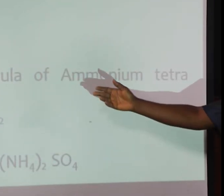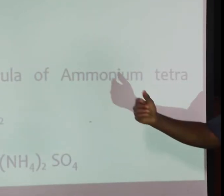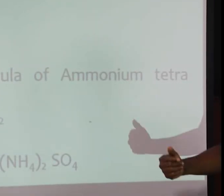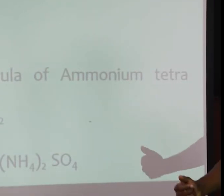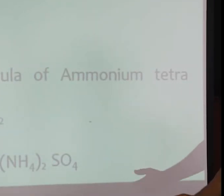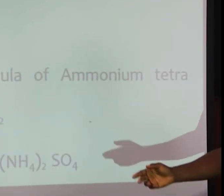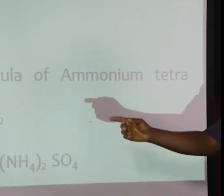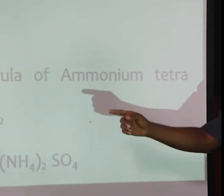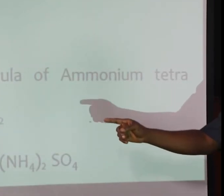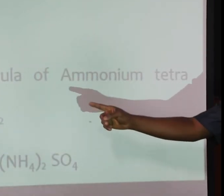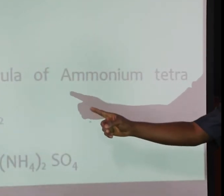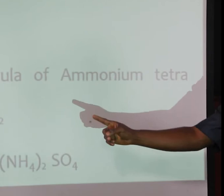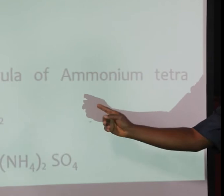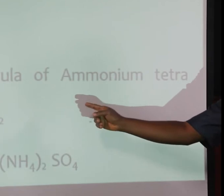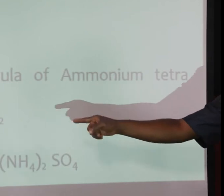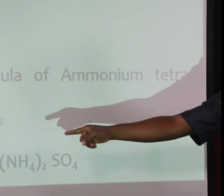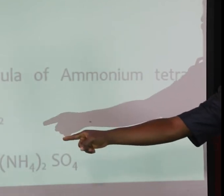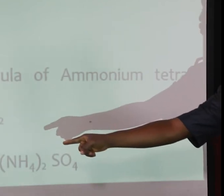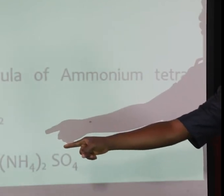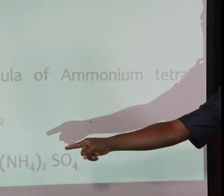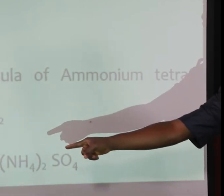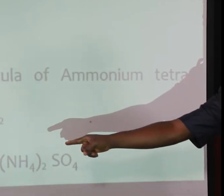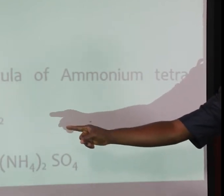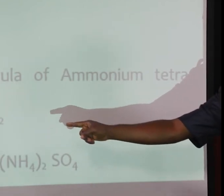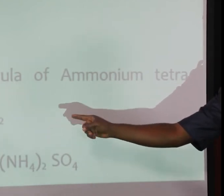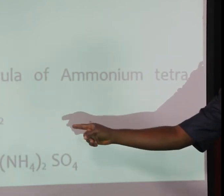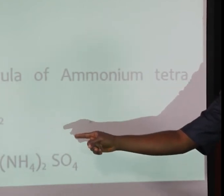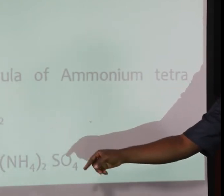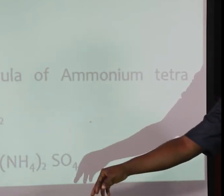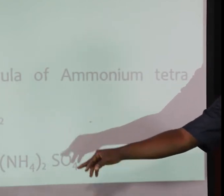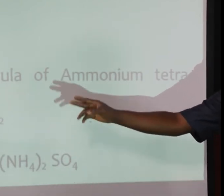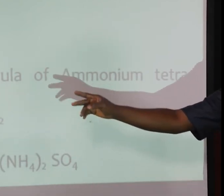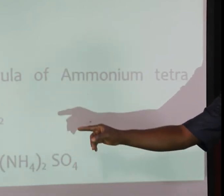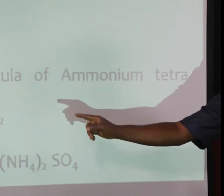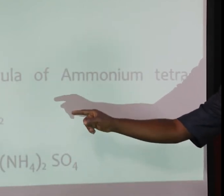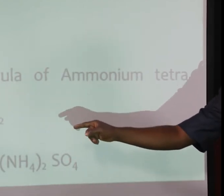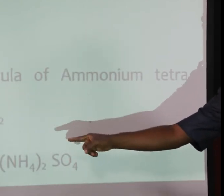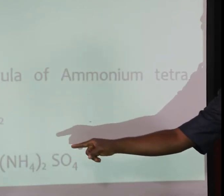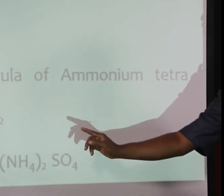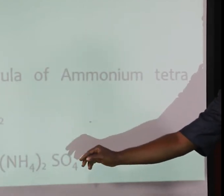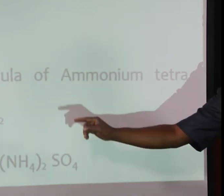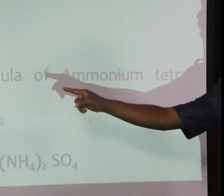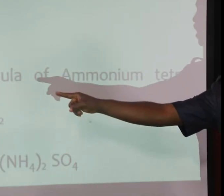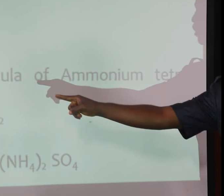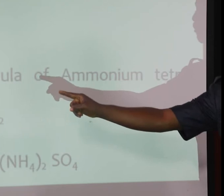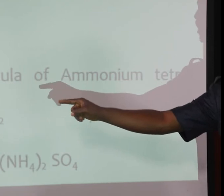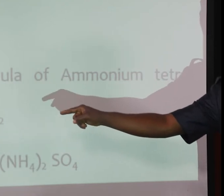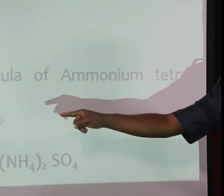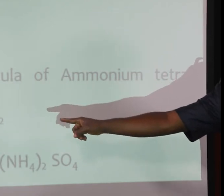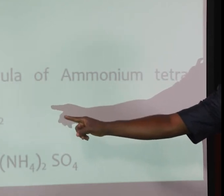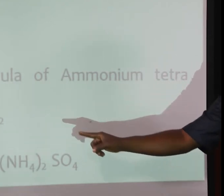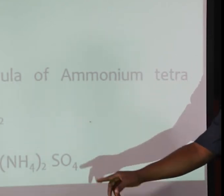With interchange. NH4, you give it the 2 of SO4. And of course, the SO4, you give it the 1